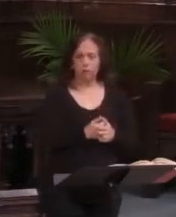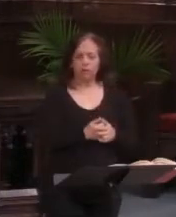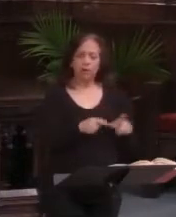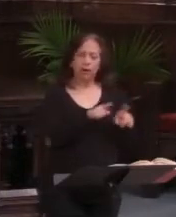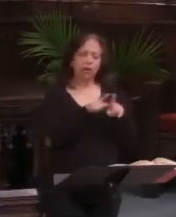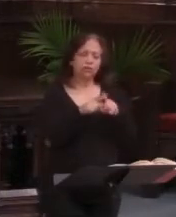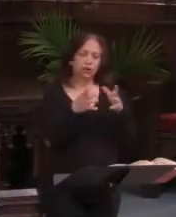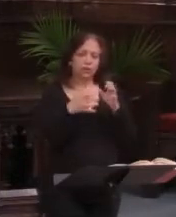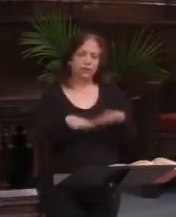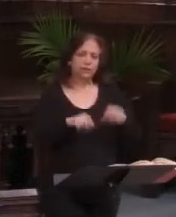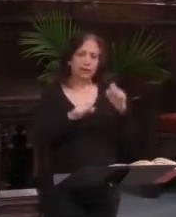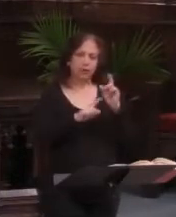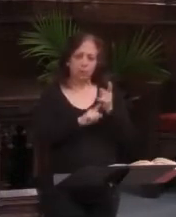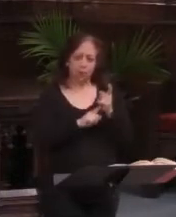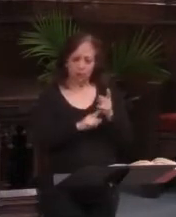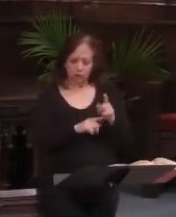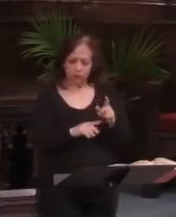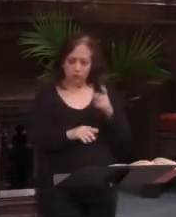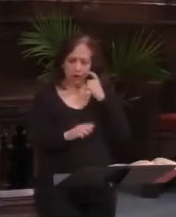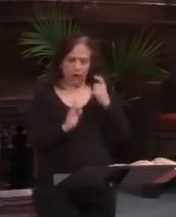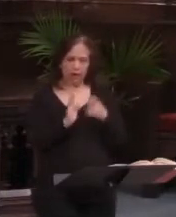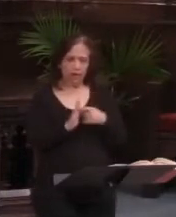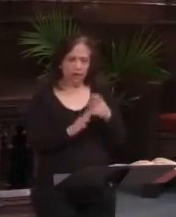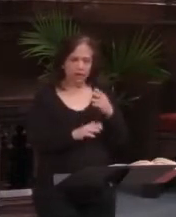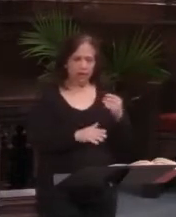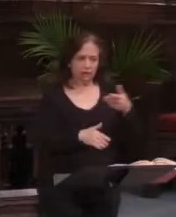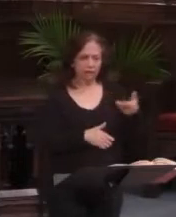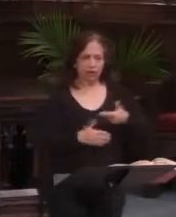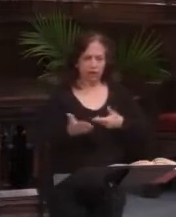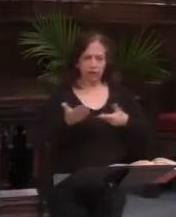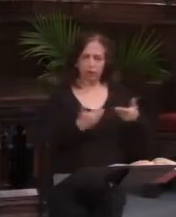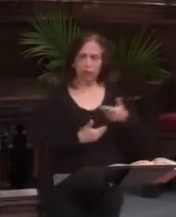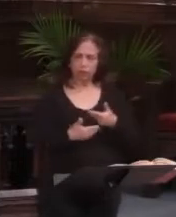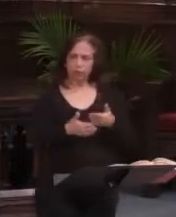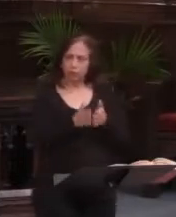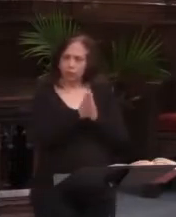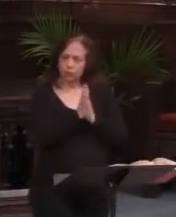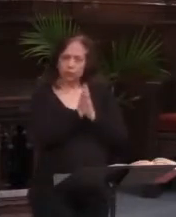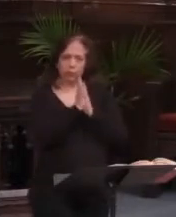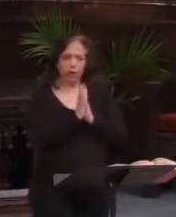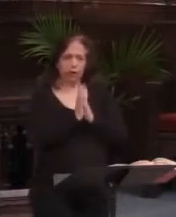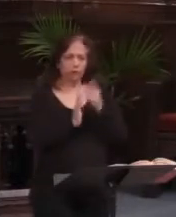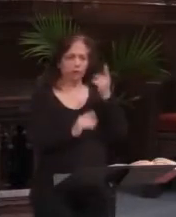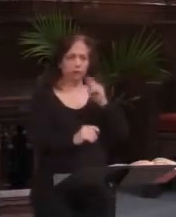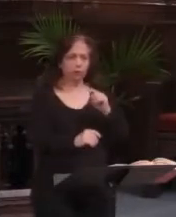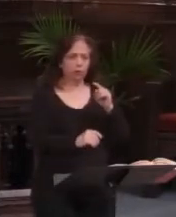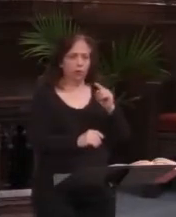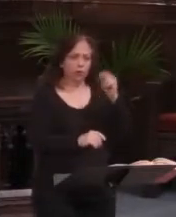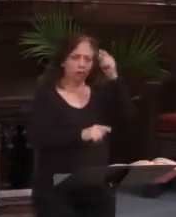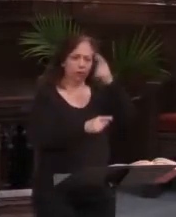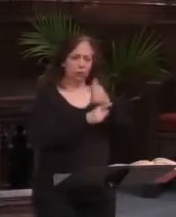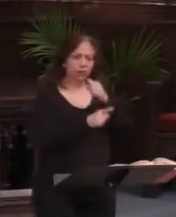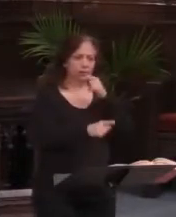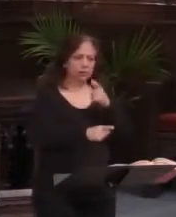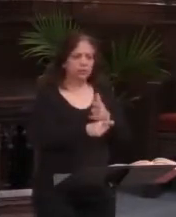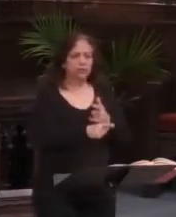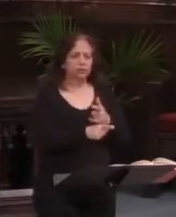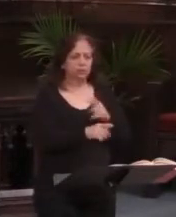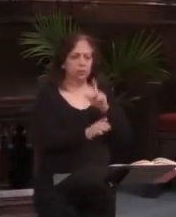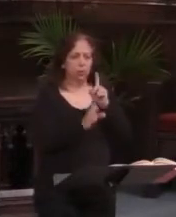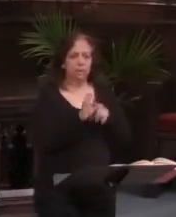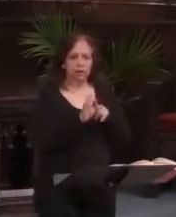a moment to acknowledge and invite you to pray for our Muslim brothers and sisters who are observing the holy month of